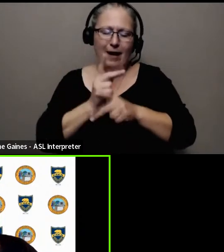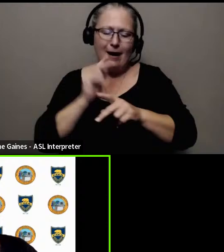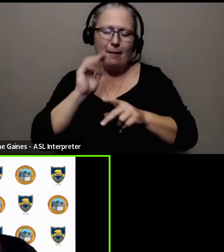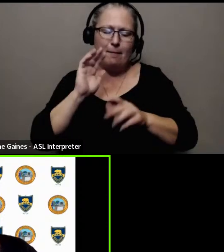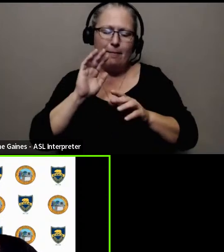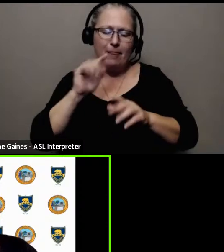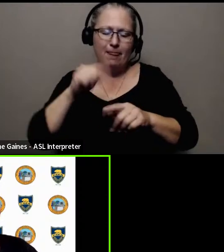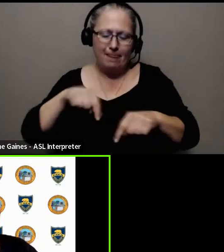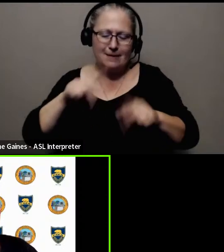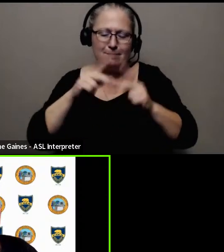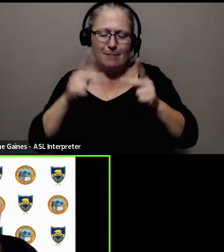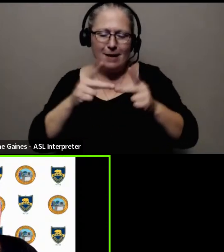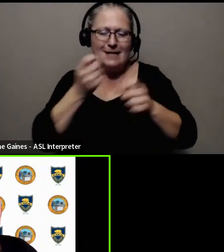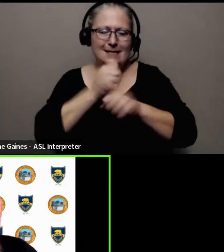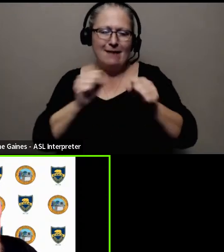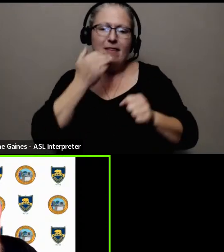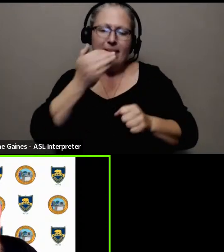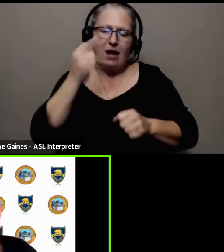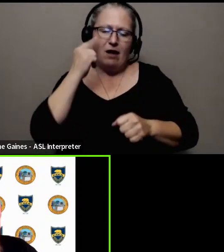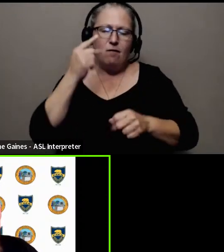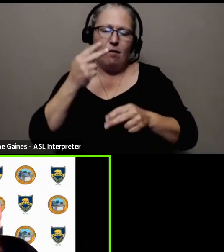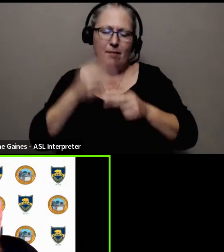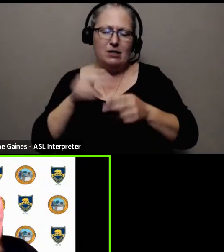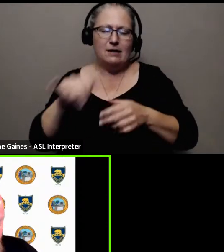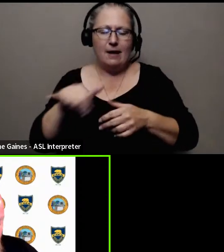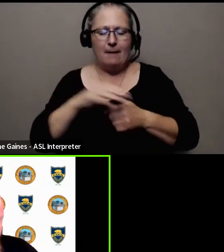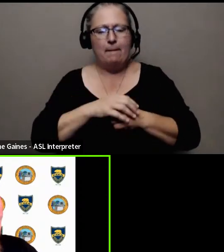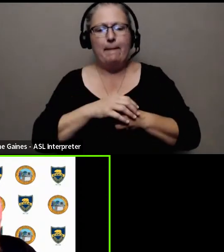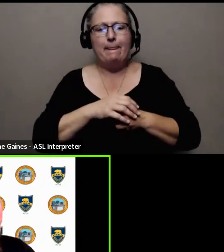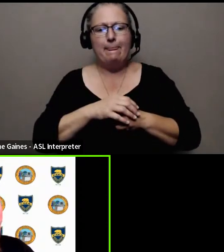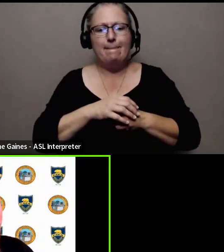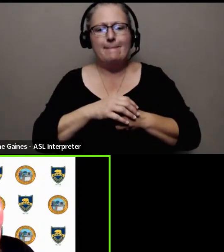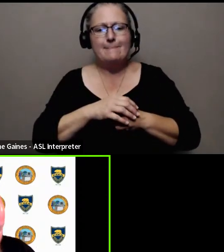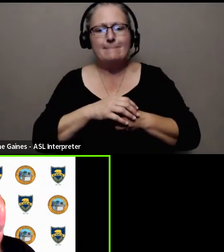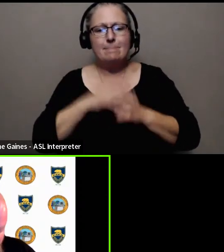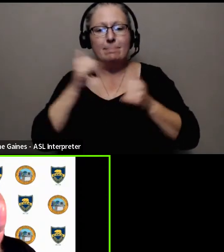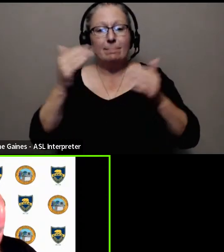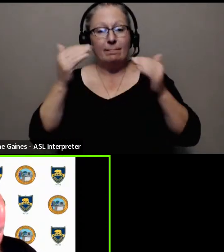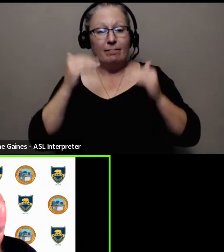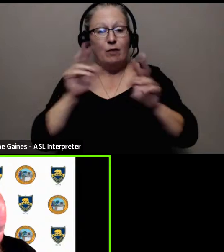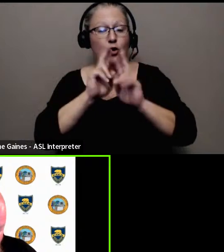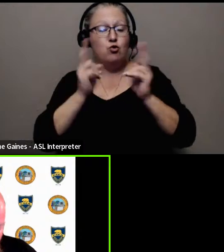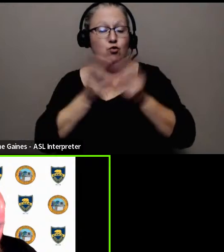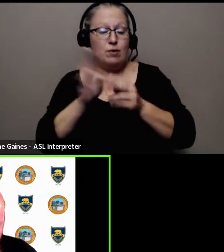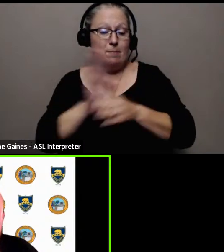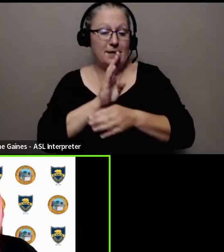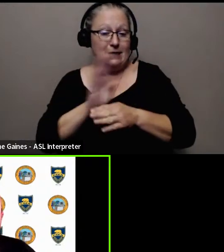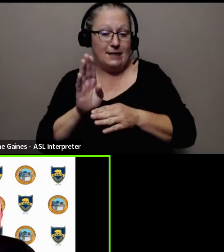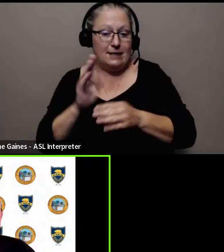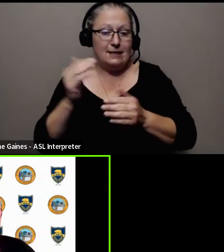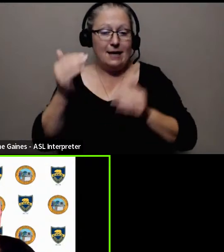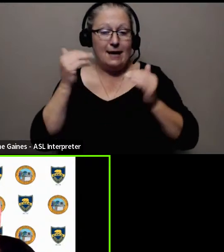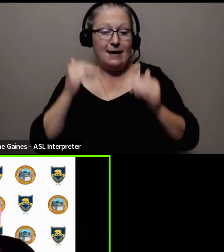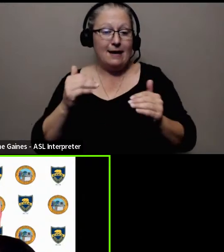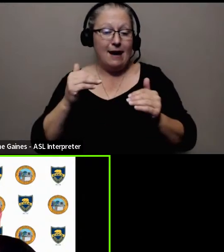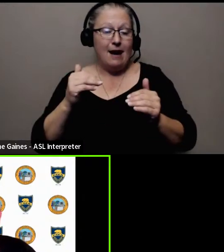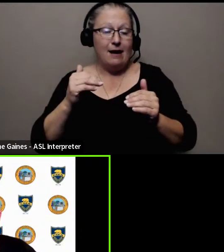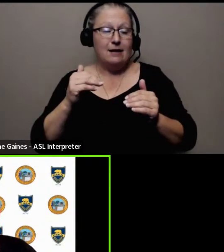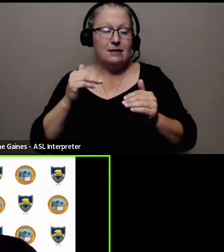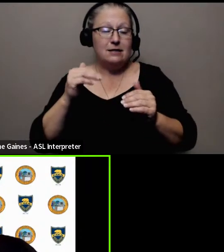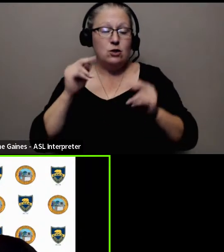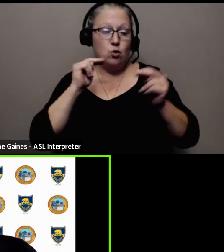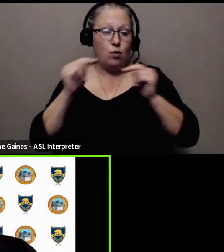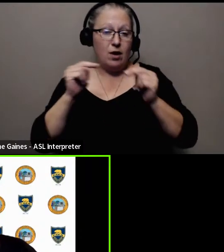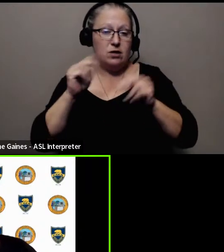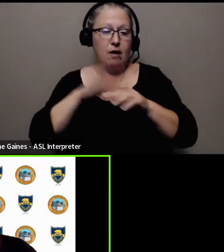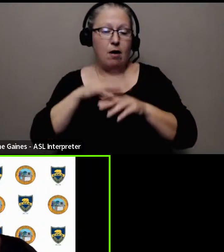I do thank you for the acknowledgement of that. Getting on to union business, we've got our next round of negotiations Wednesday,